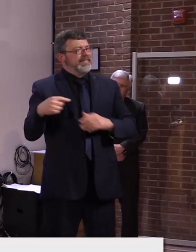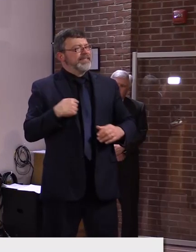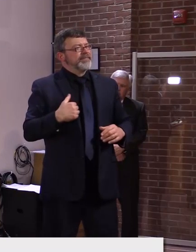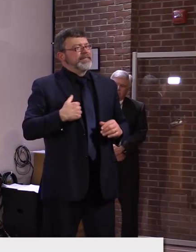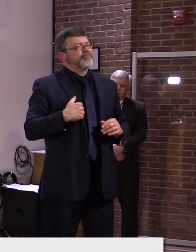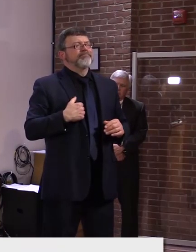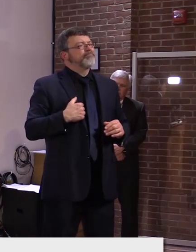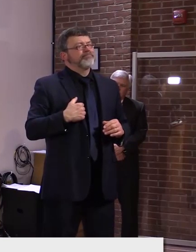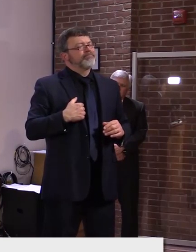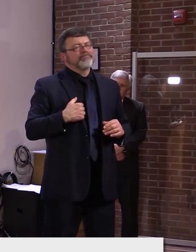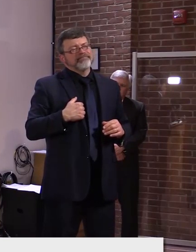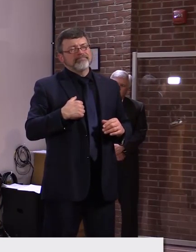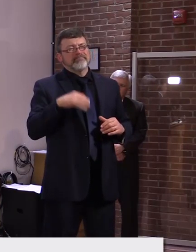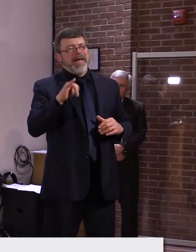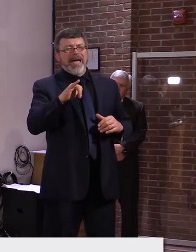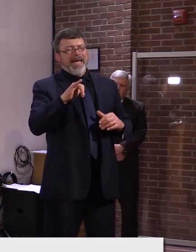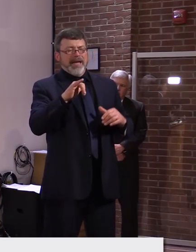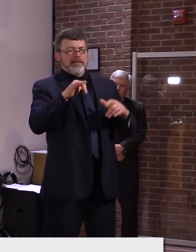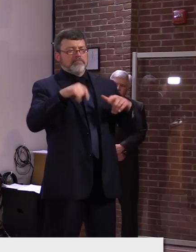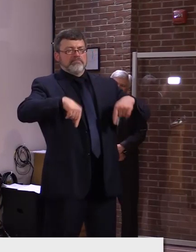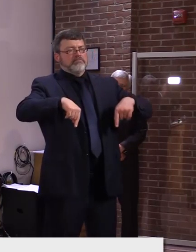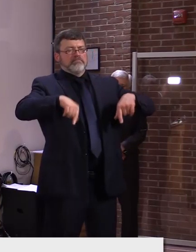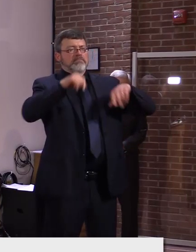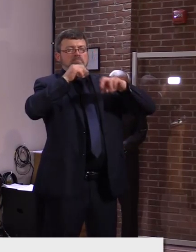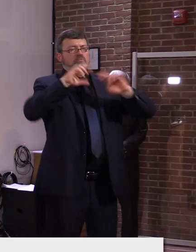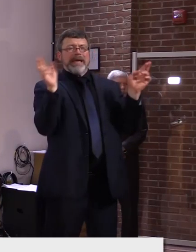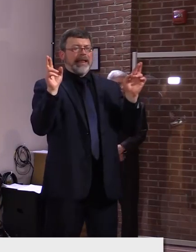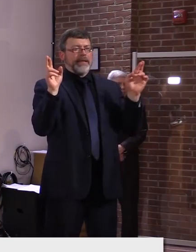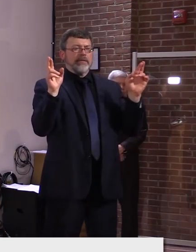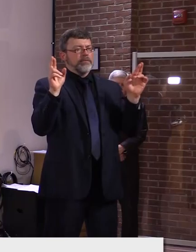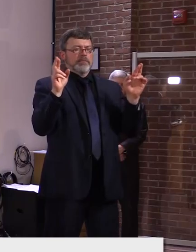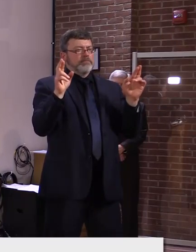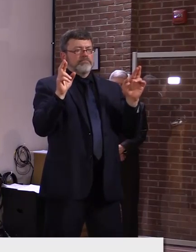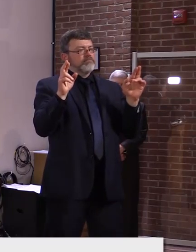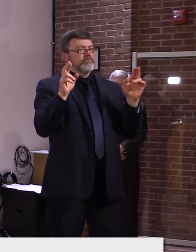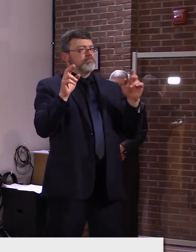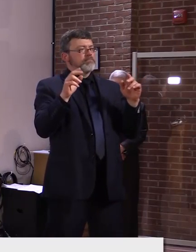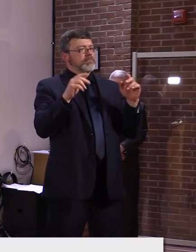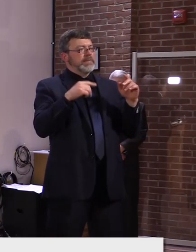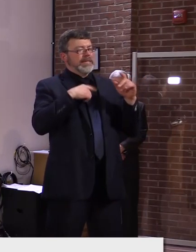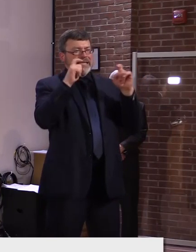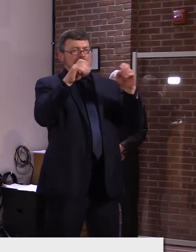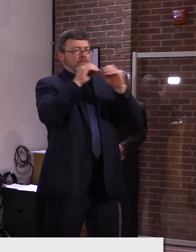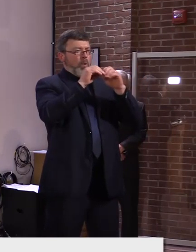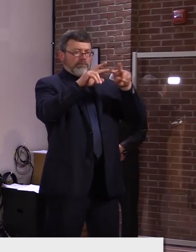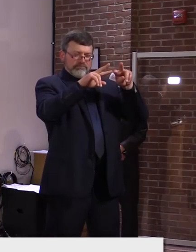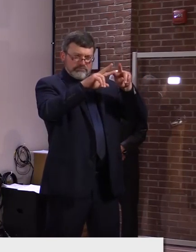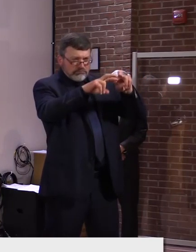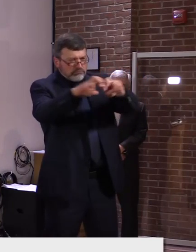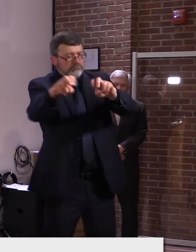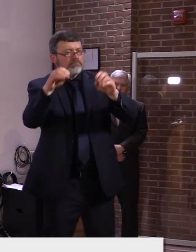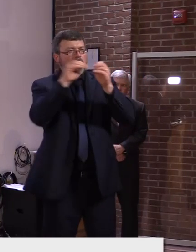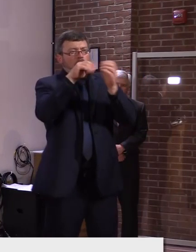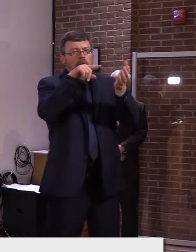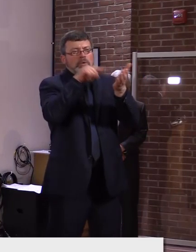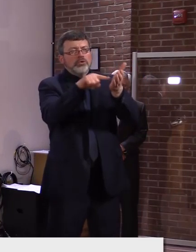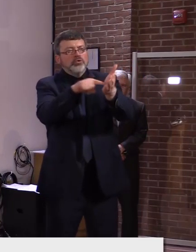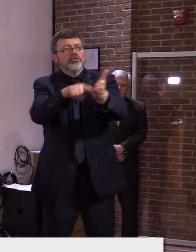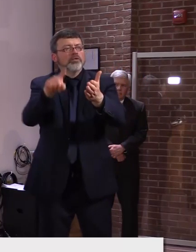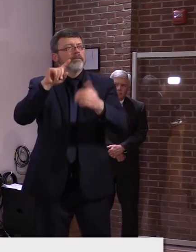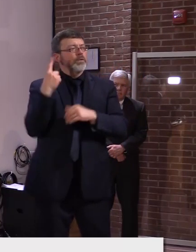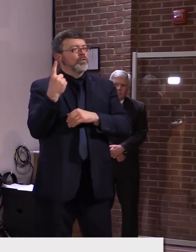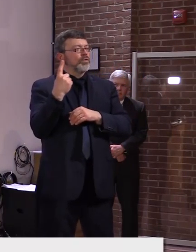we keep the age lower, at least at this point. So again, it was just a